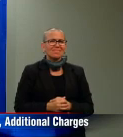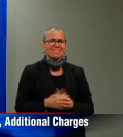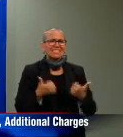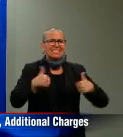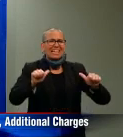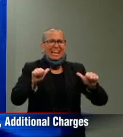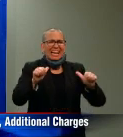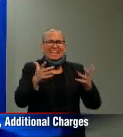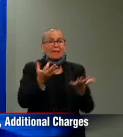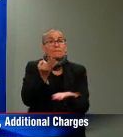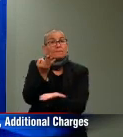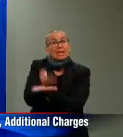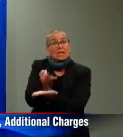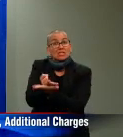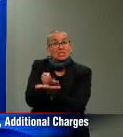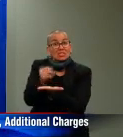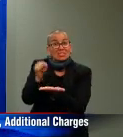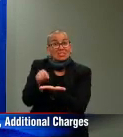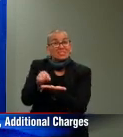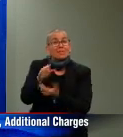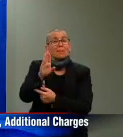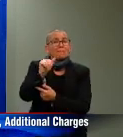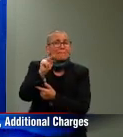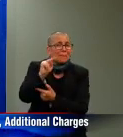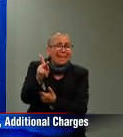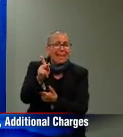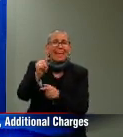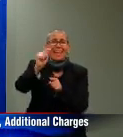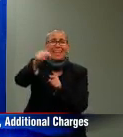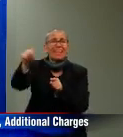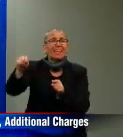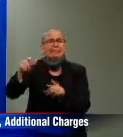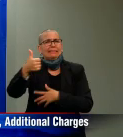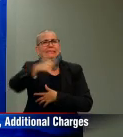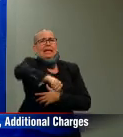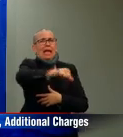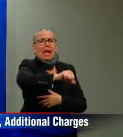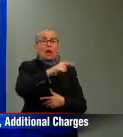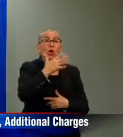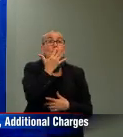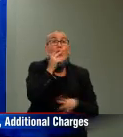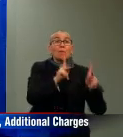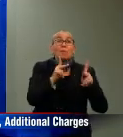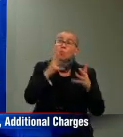for African American families to have home ownership. The number one thing for middle class people that develops wealth.